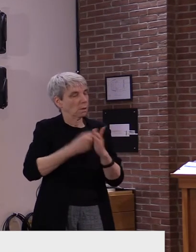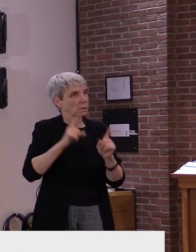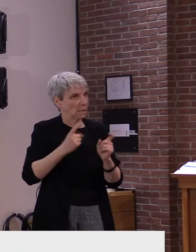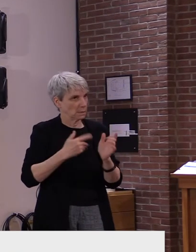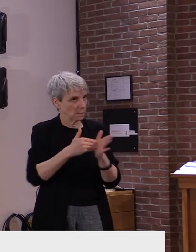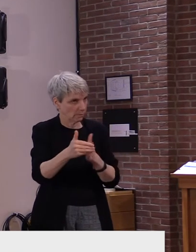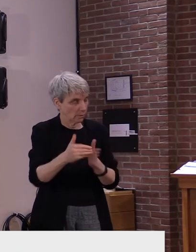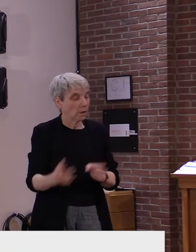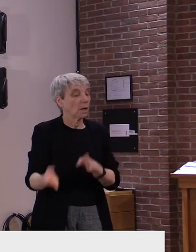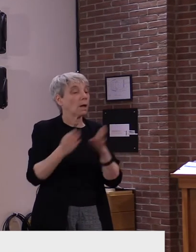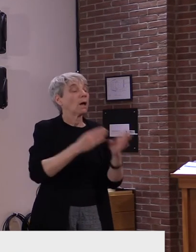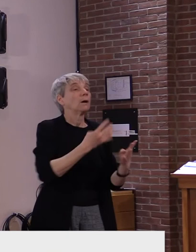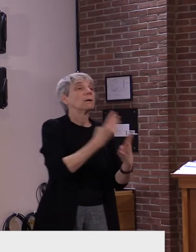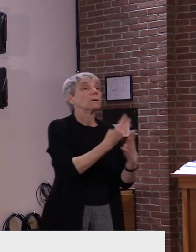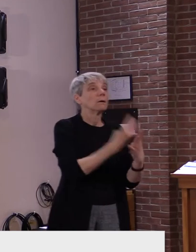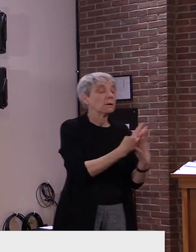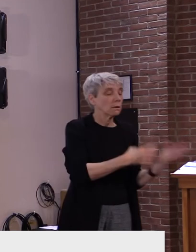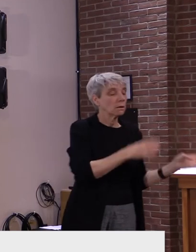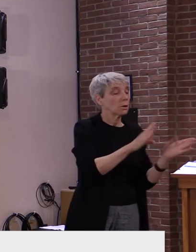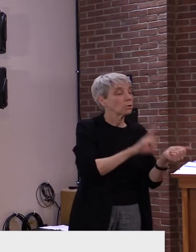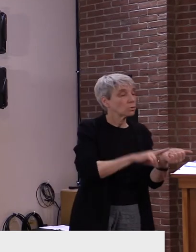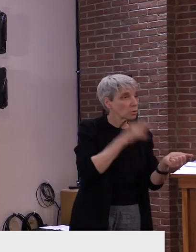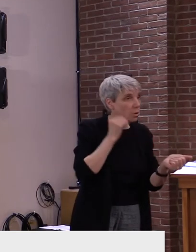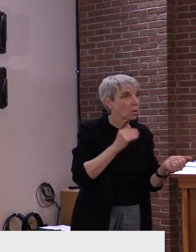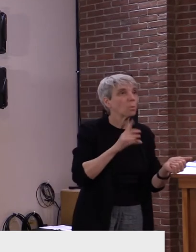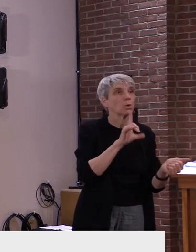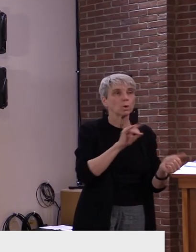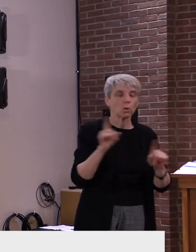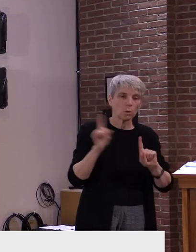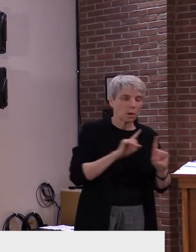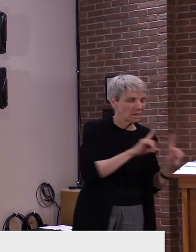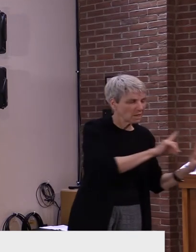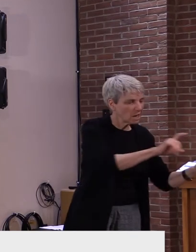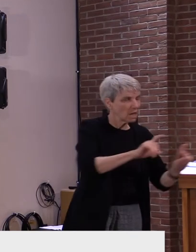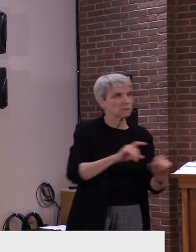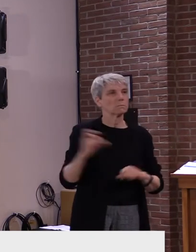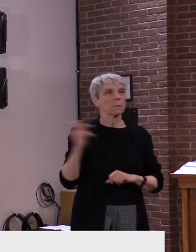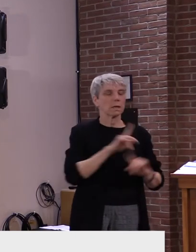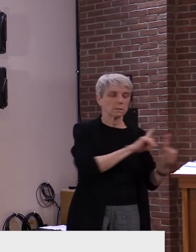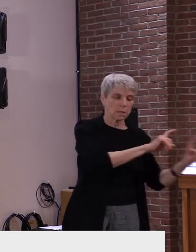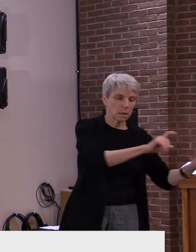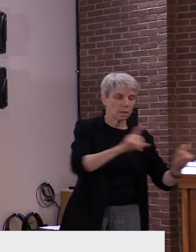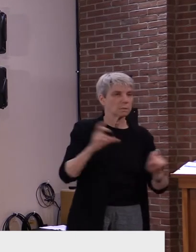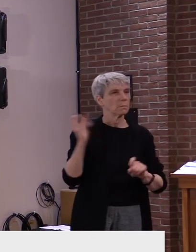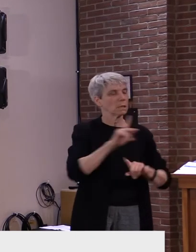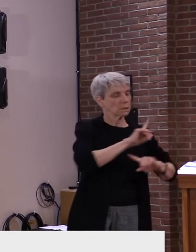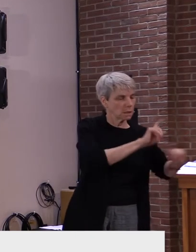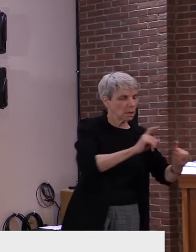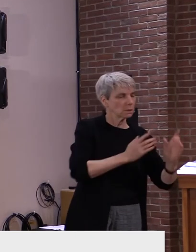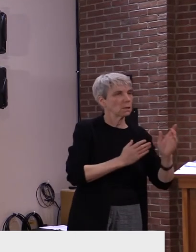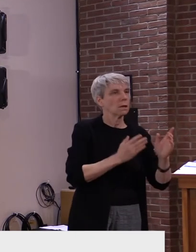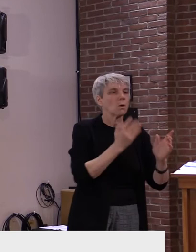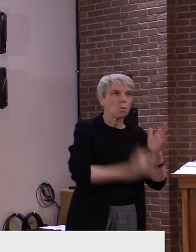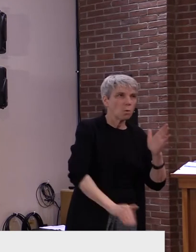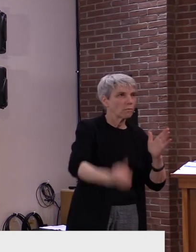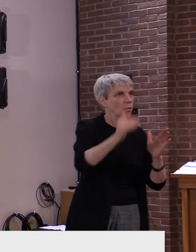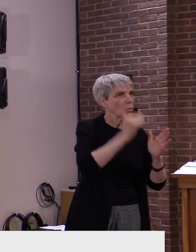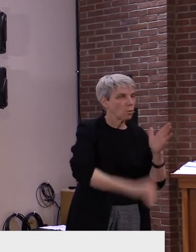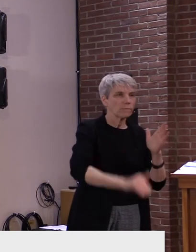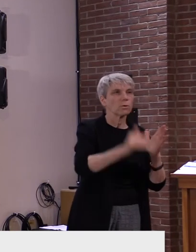facilities are getting tested long-term care facilities are getting tested the same people are getting tested on multiple